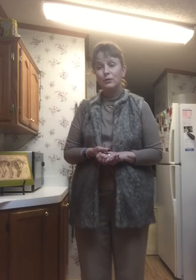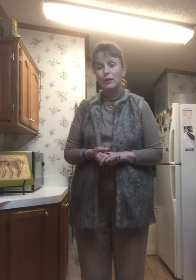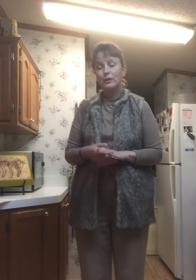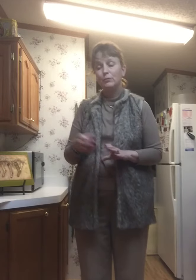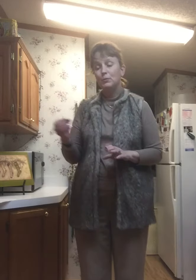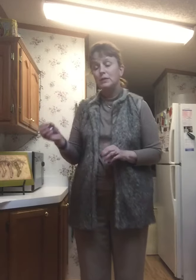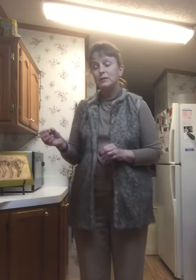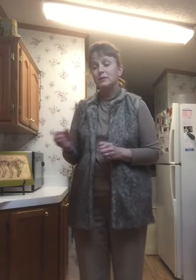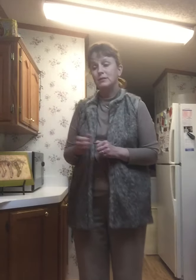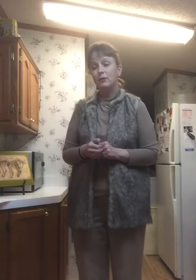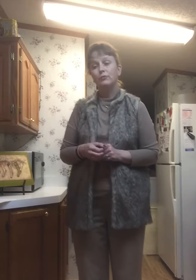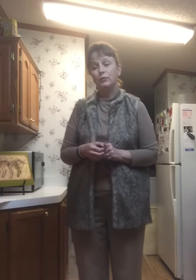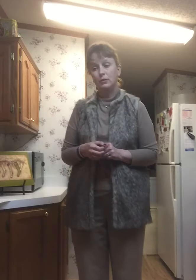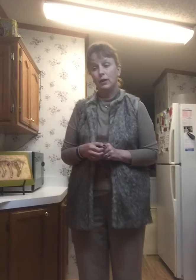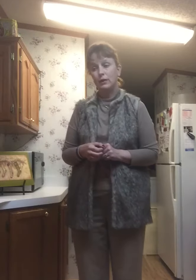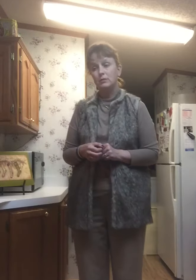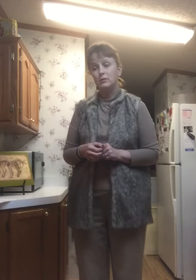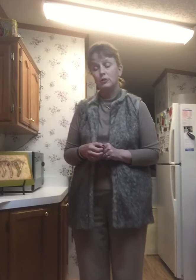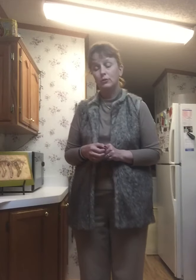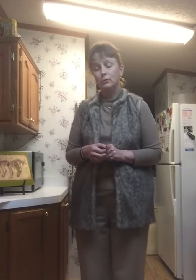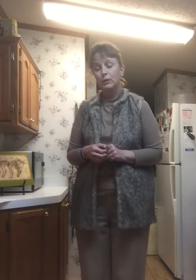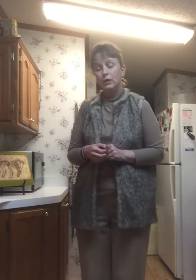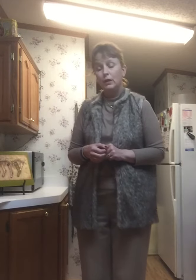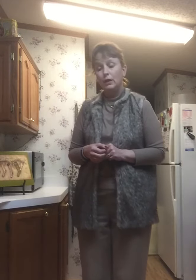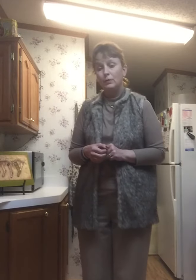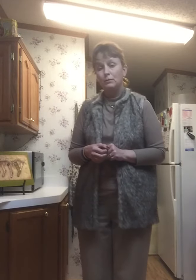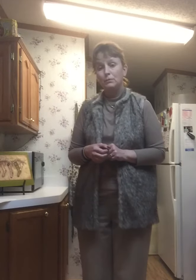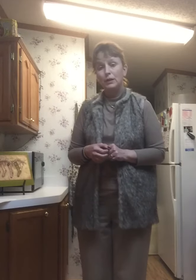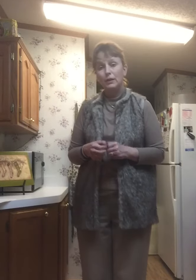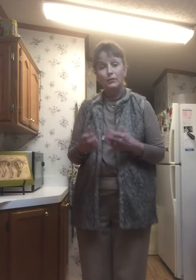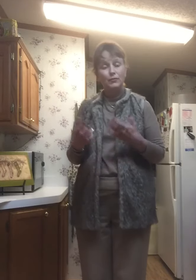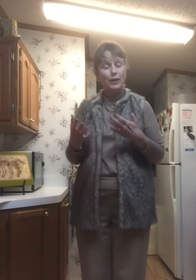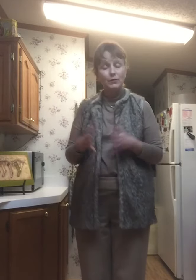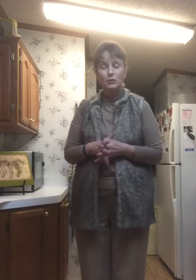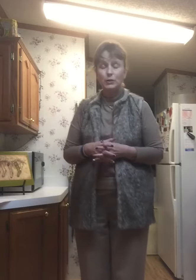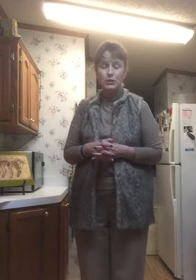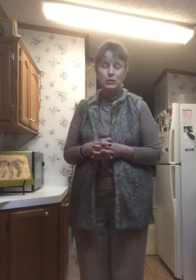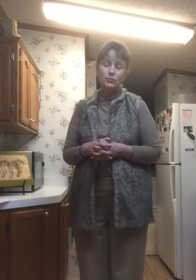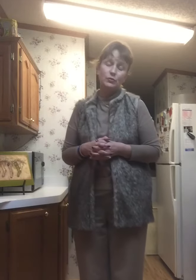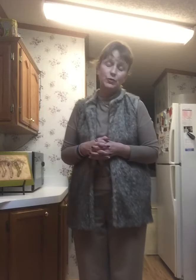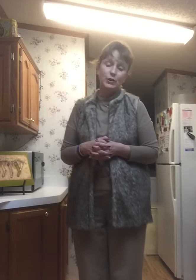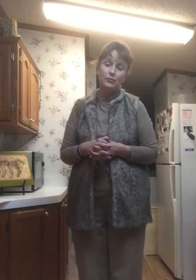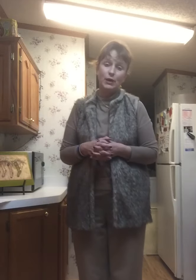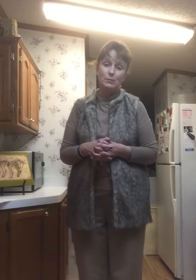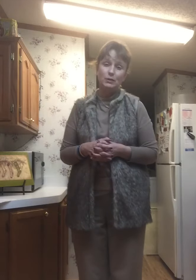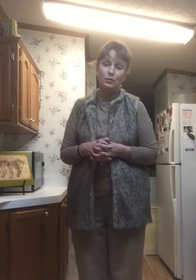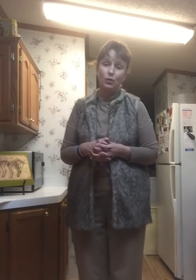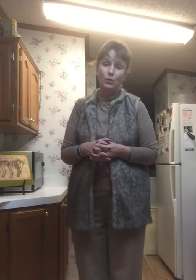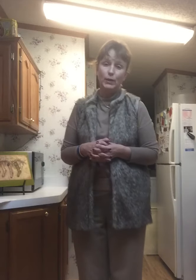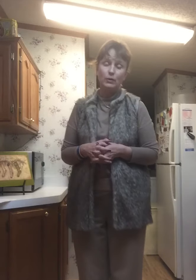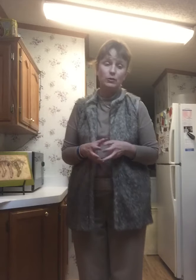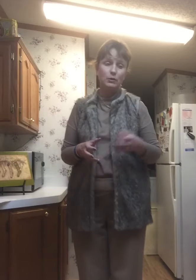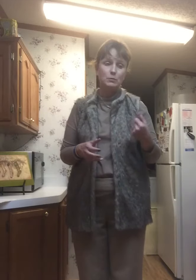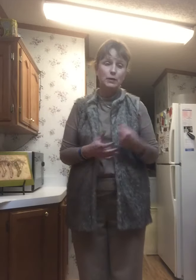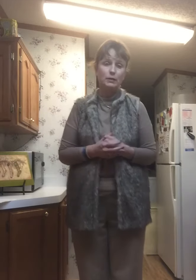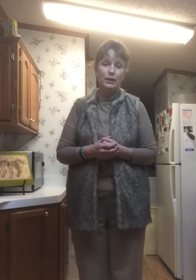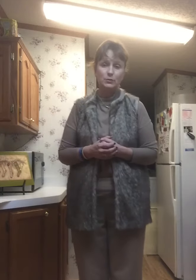And it repeats itself a lot. So, if you have any questions, feel free to find me in the hallway or come to my